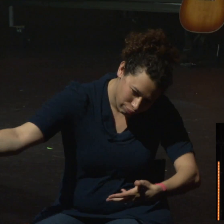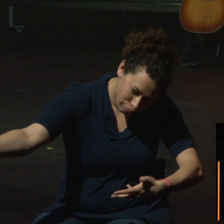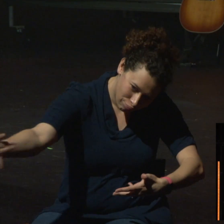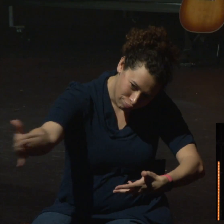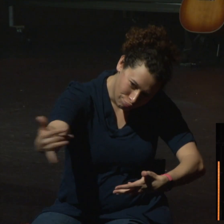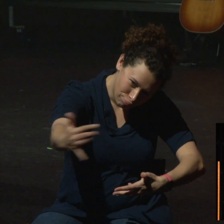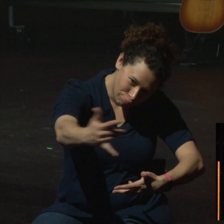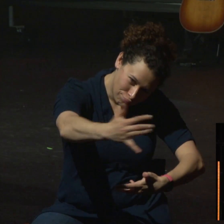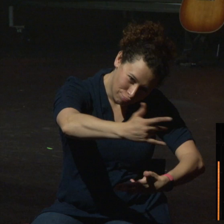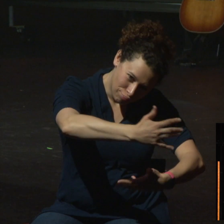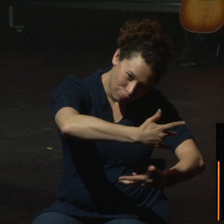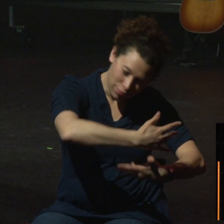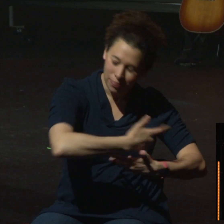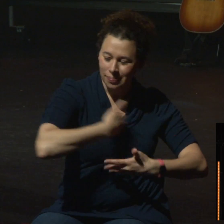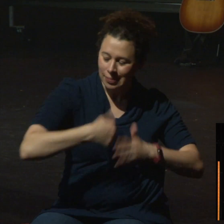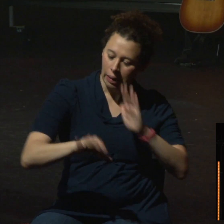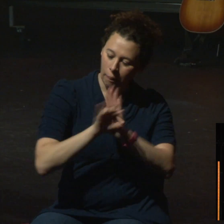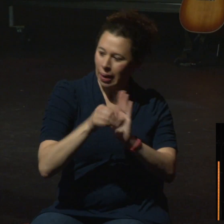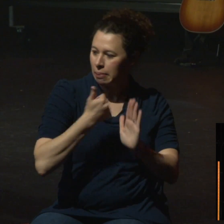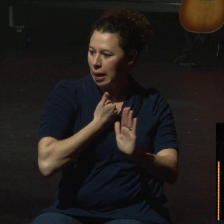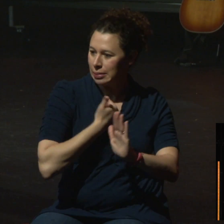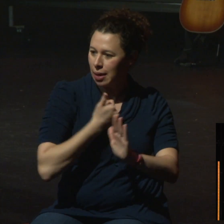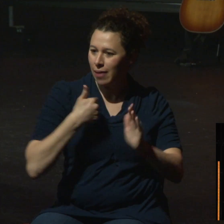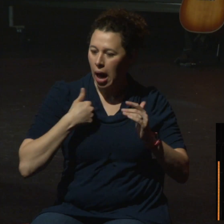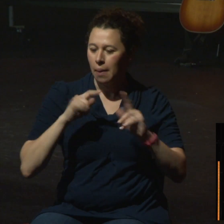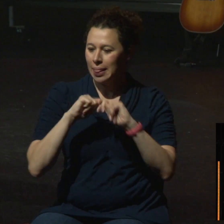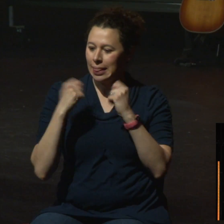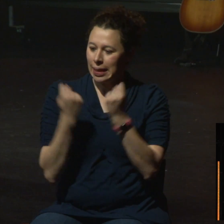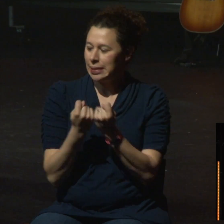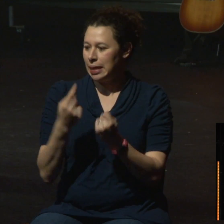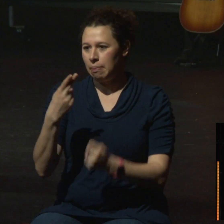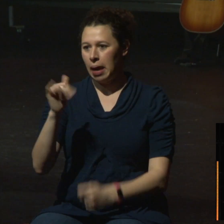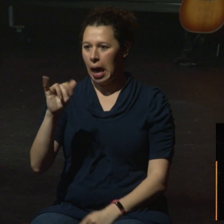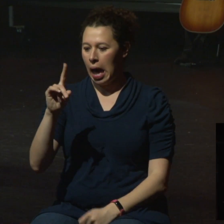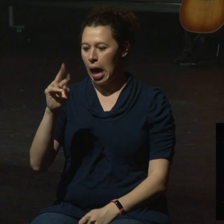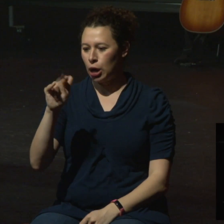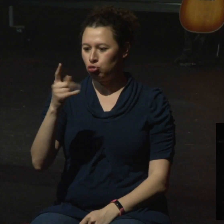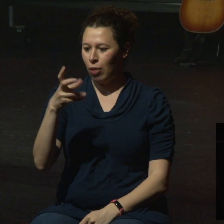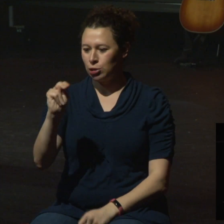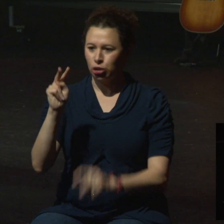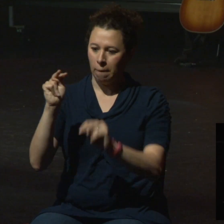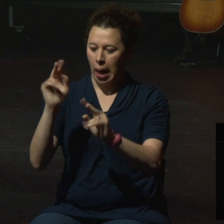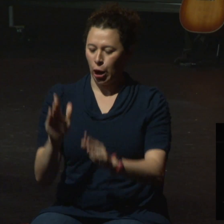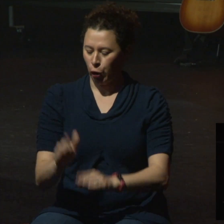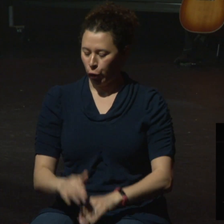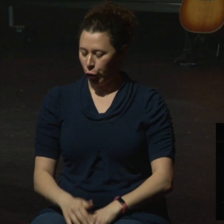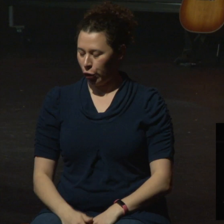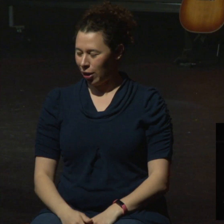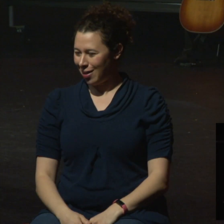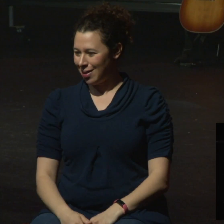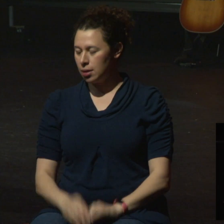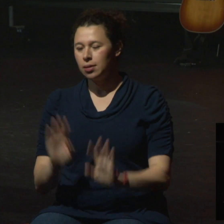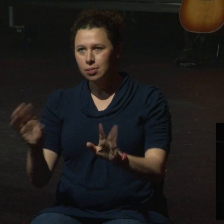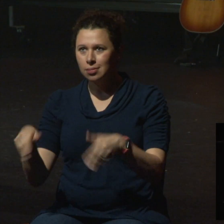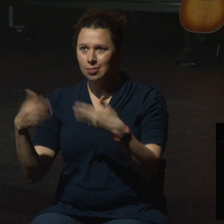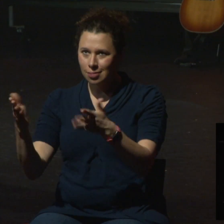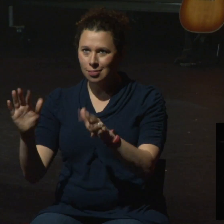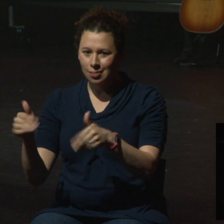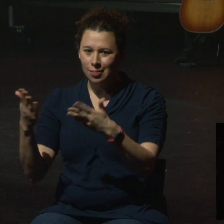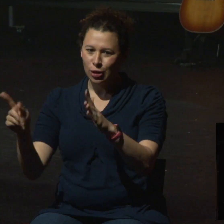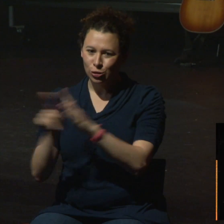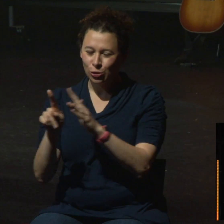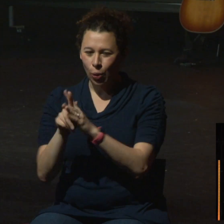I'm basically nominating myself now as like team hydration monitor. Like, just showing up with